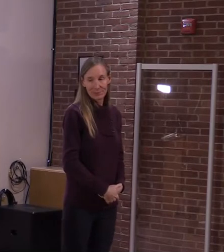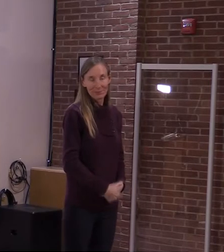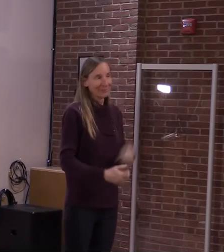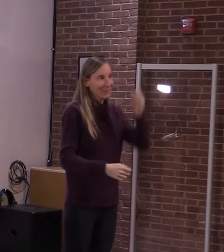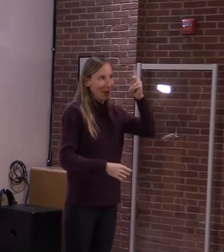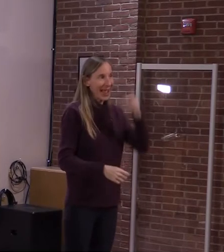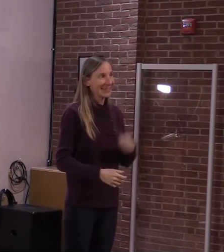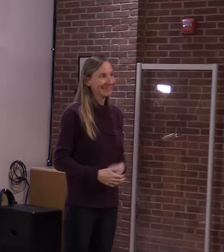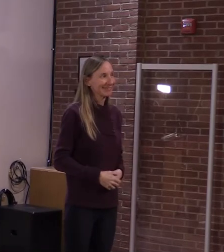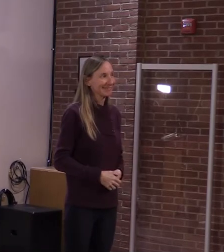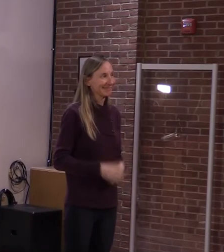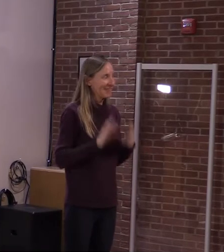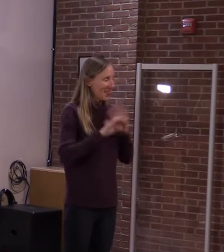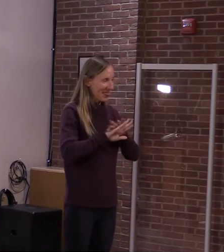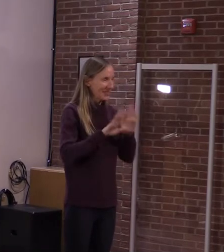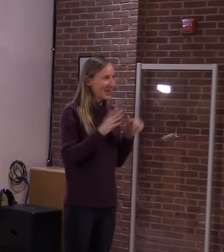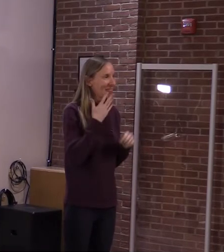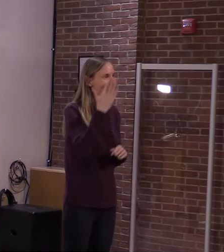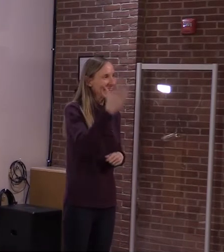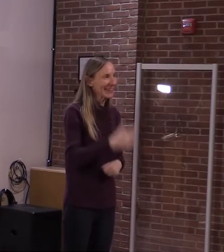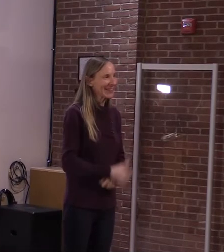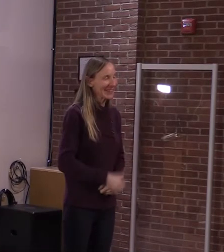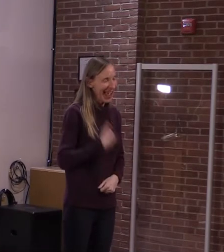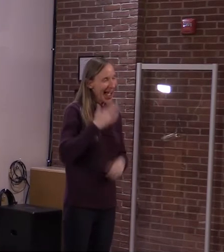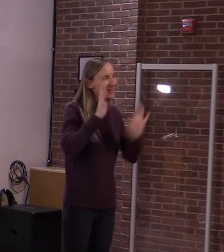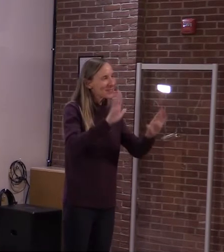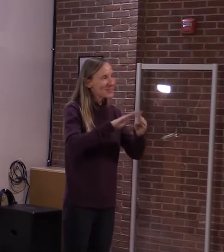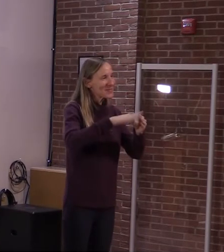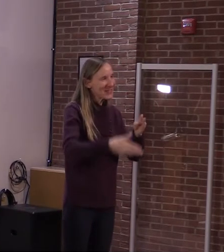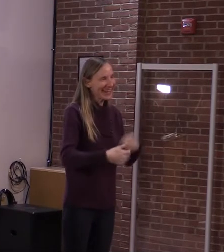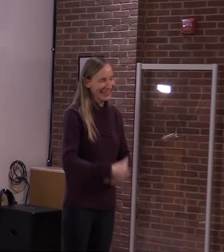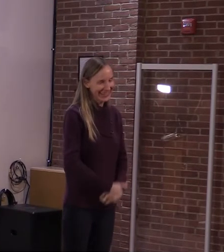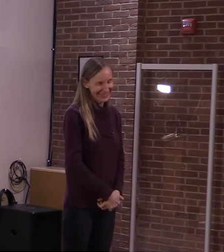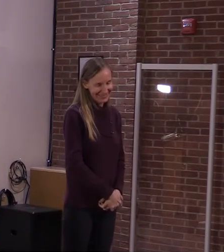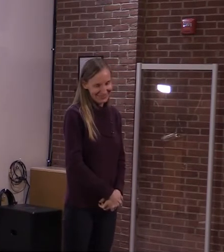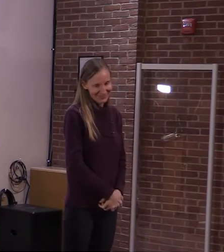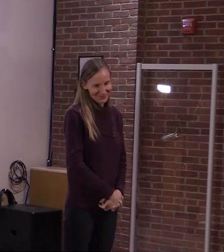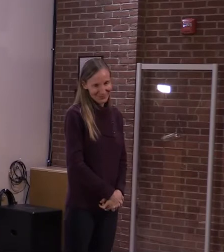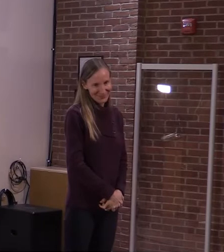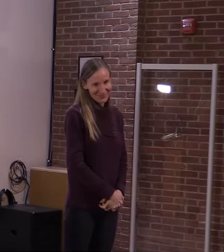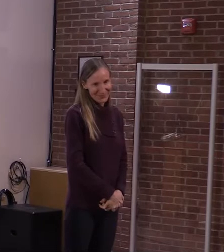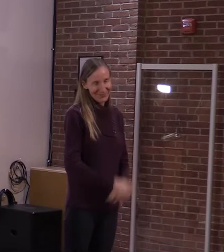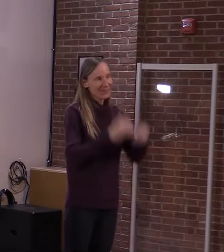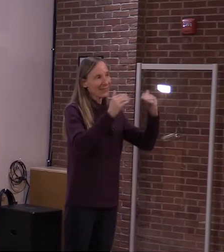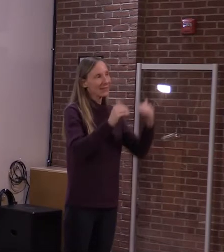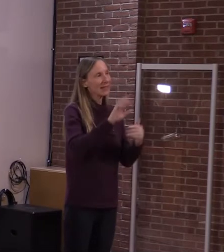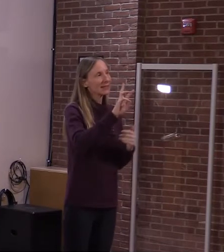All right, that's my two questions. Thank you, Governor. Have a great weekend. Thank you.